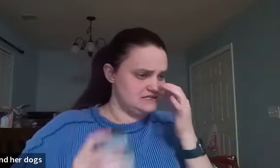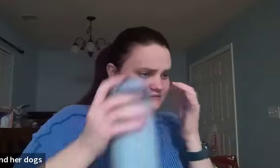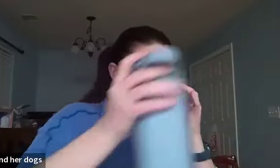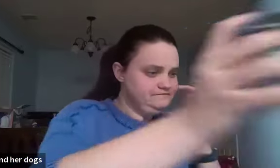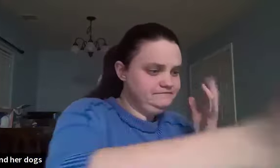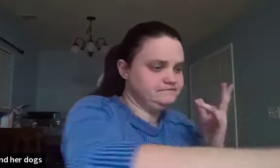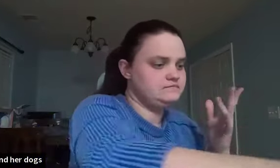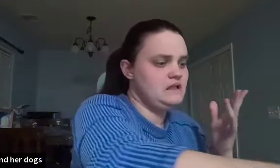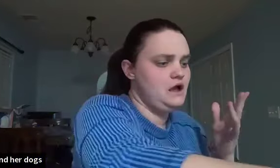curious of.